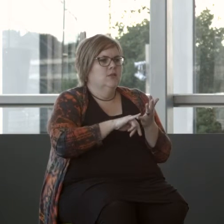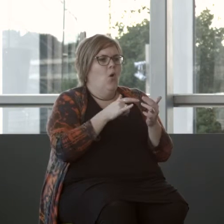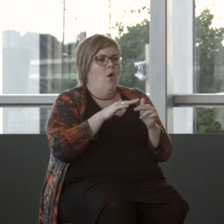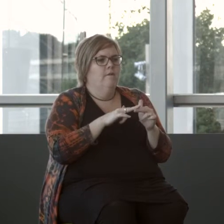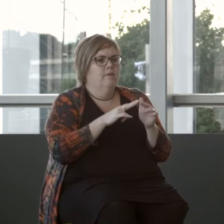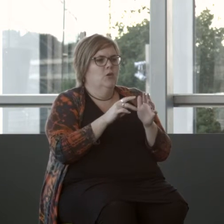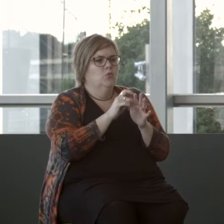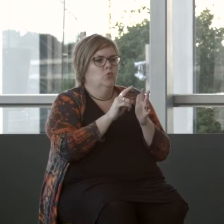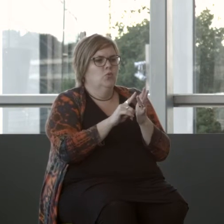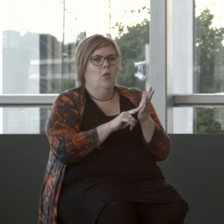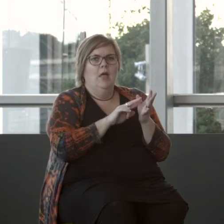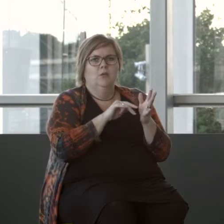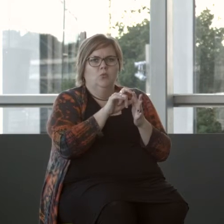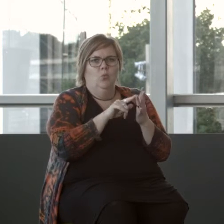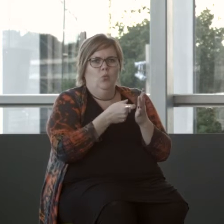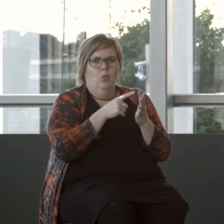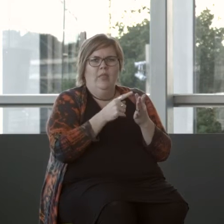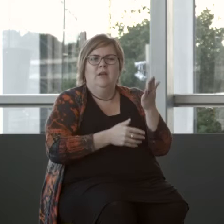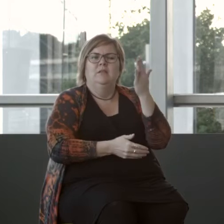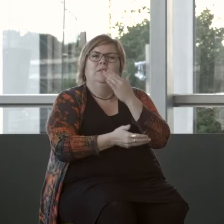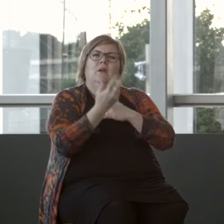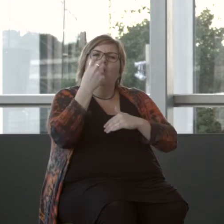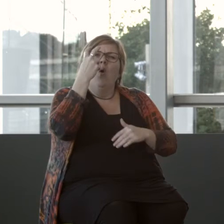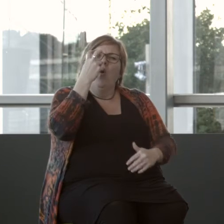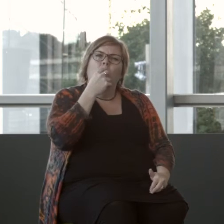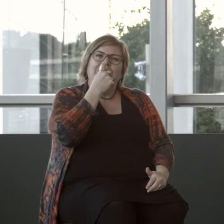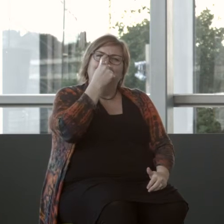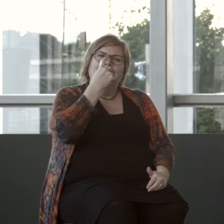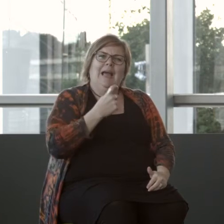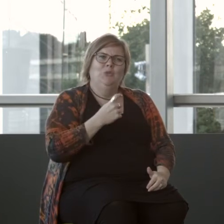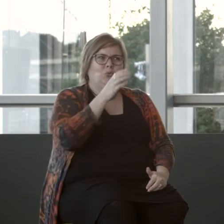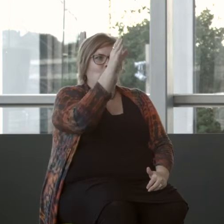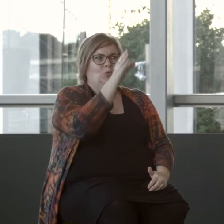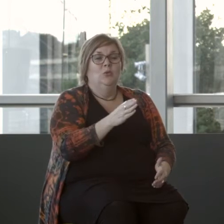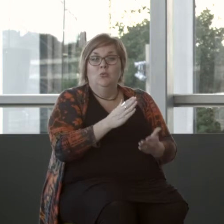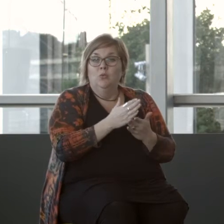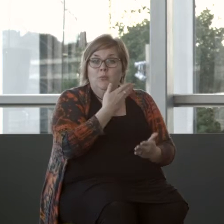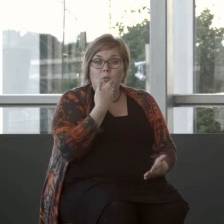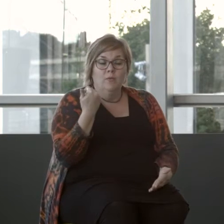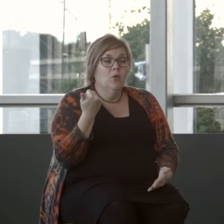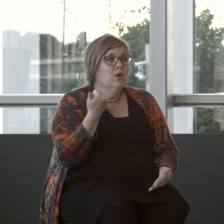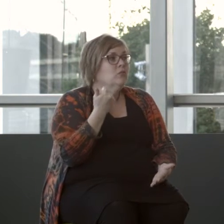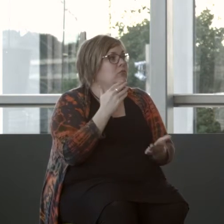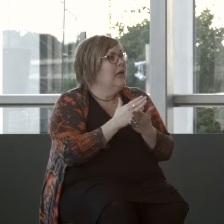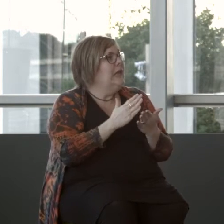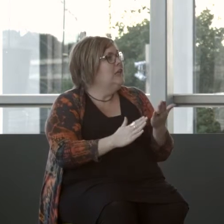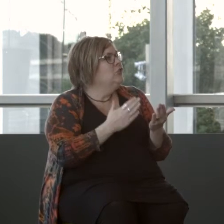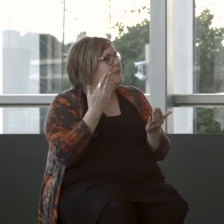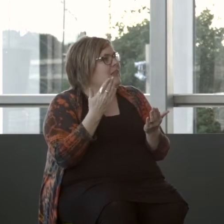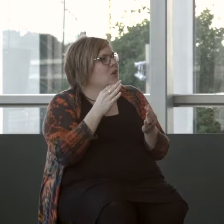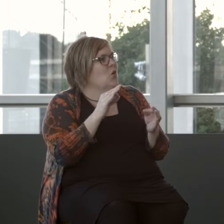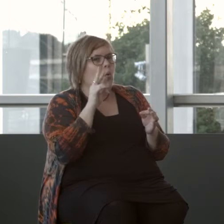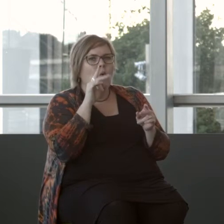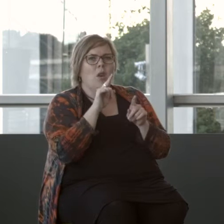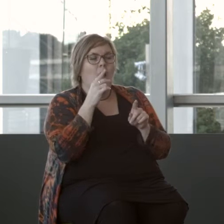people are familiar with them, but they're prehistoric statuettes that are really beautiful. But they're really interesting because they don't look like a